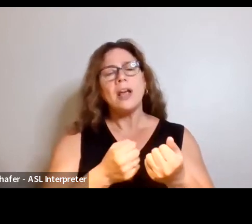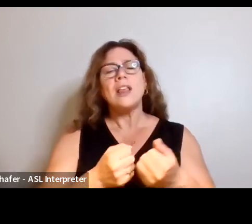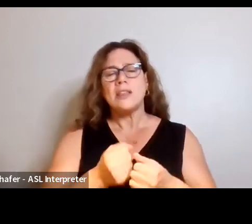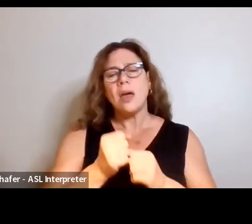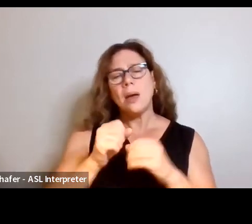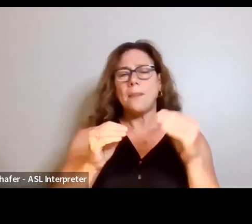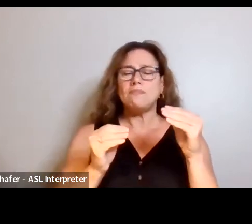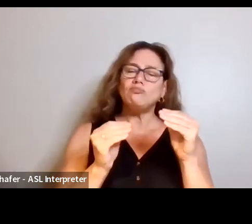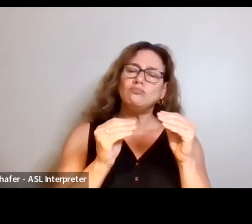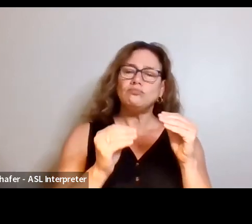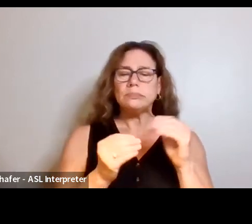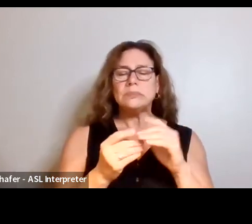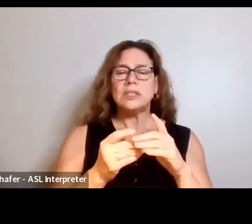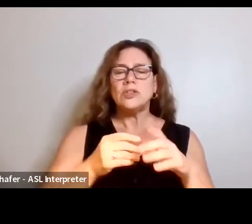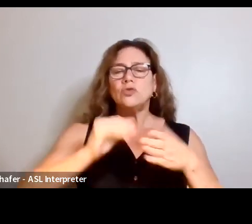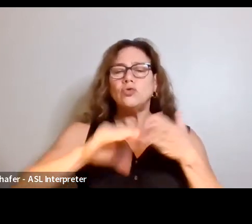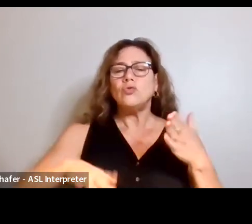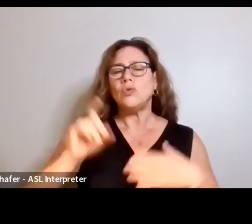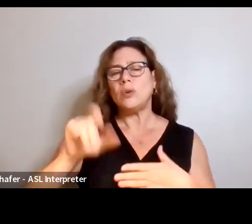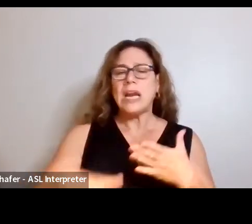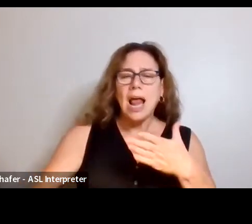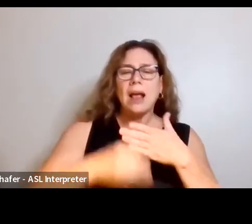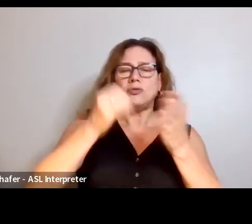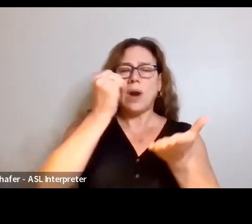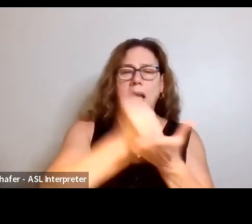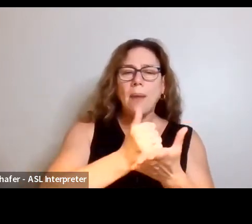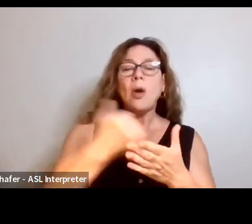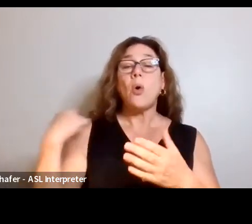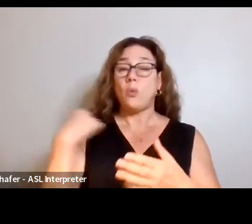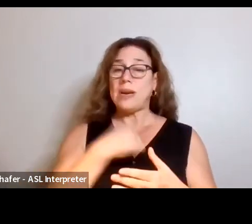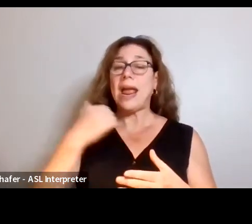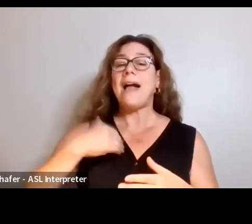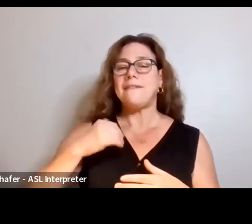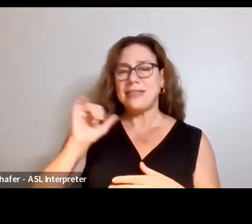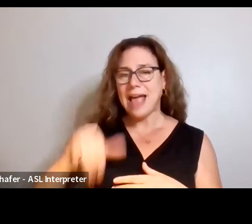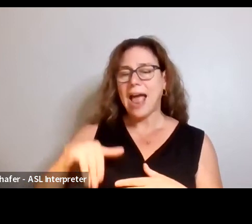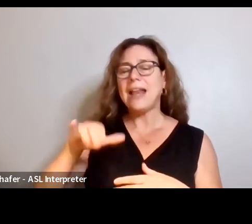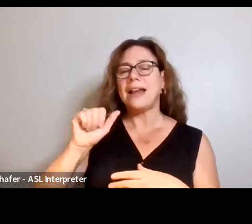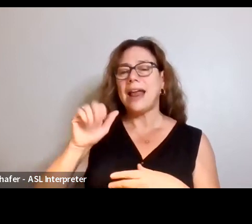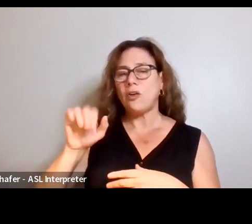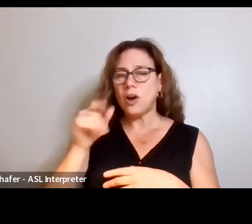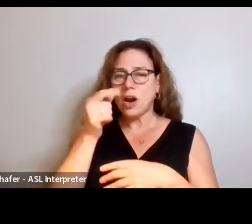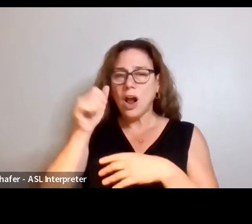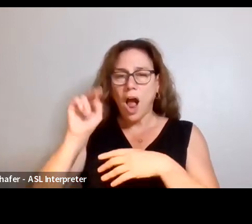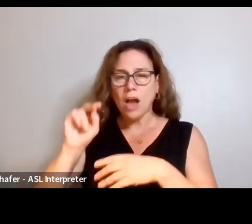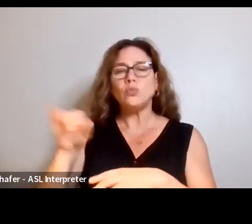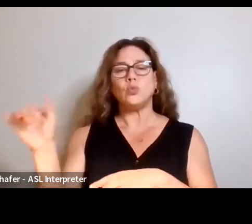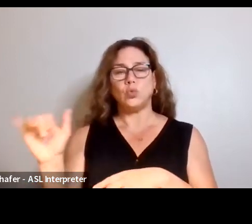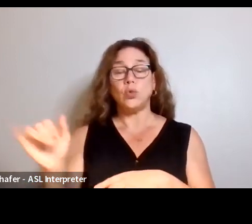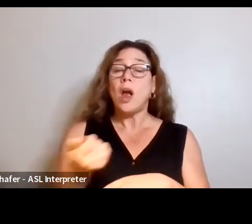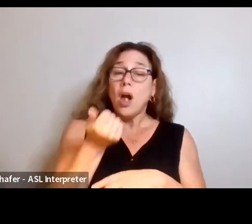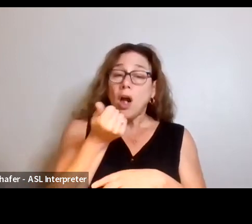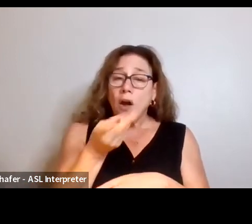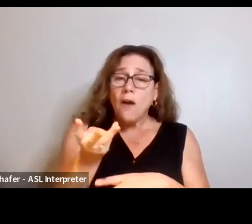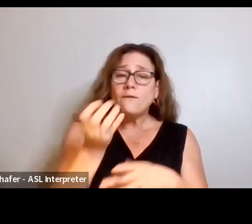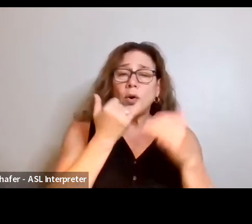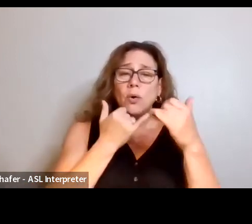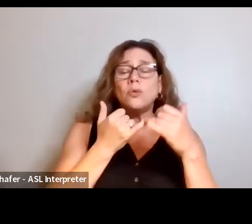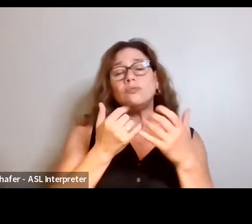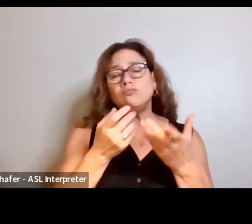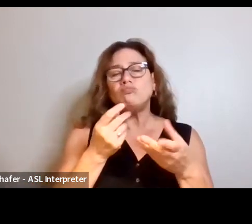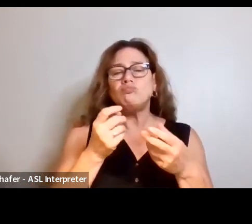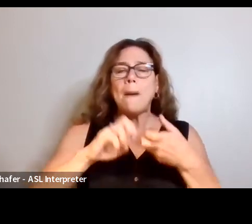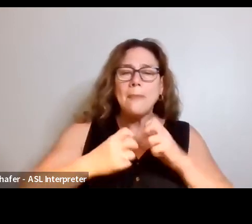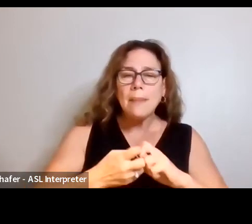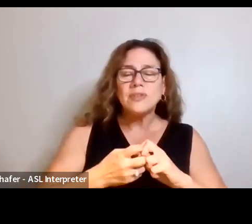that we have at Aragon too, and they deserve our utmost attention. Couple hiccups. We had some internet instability